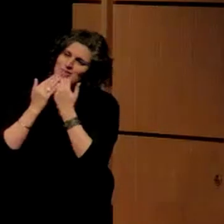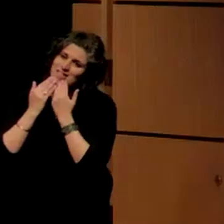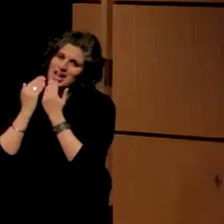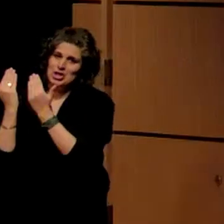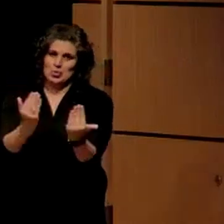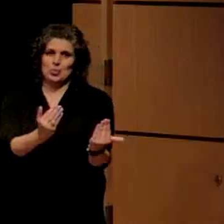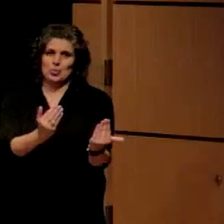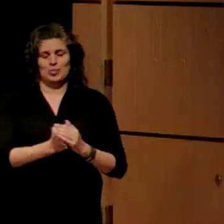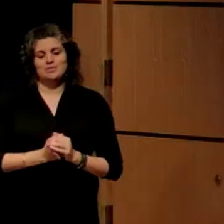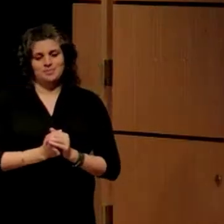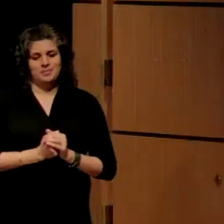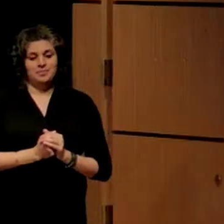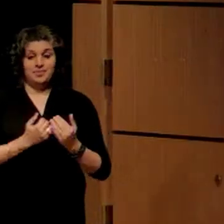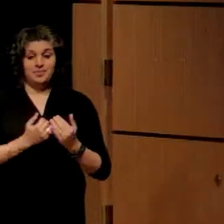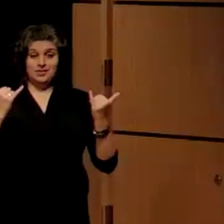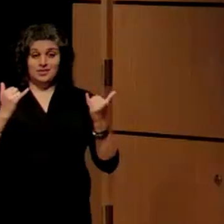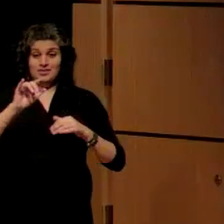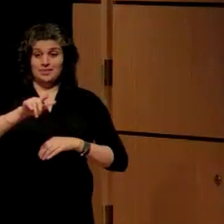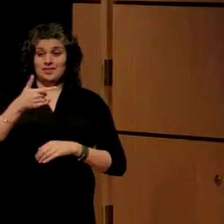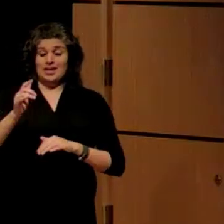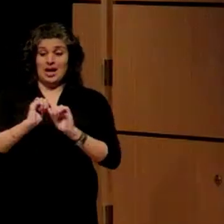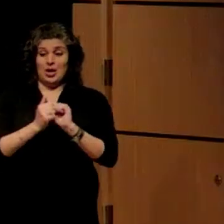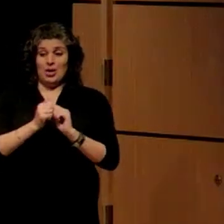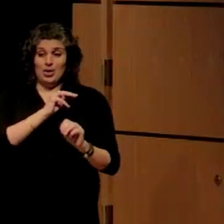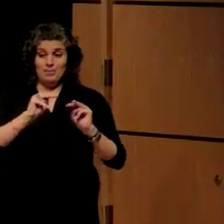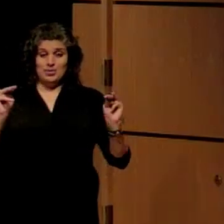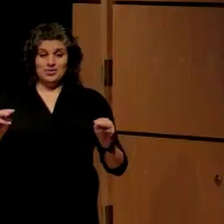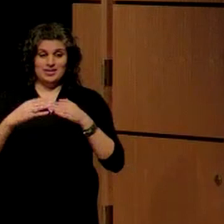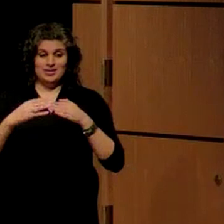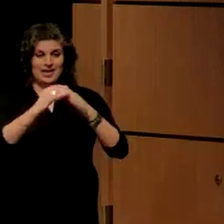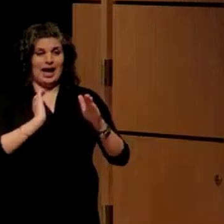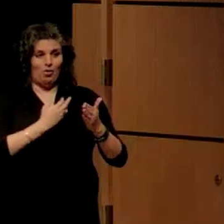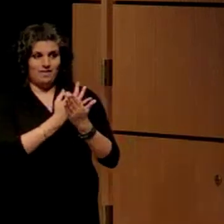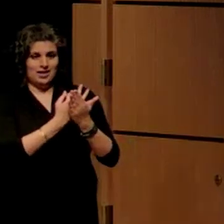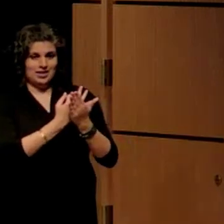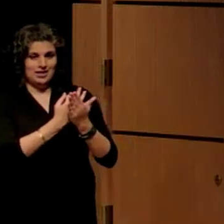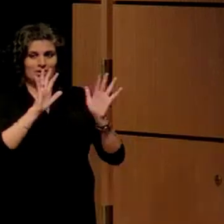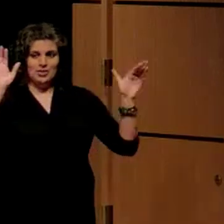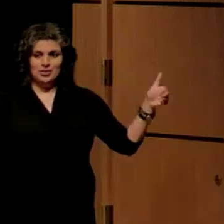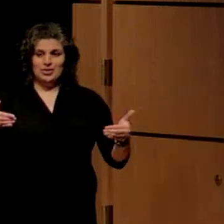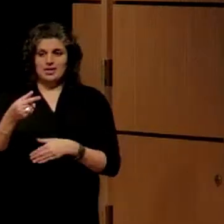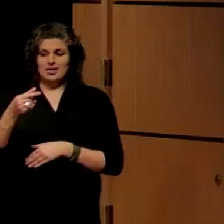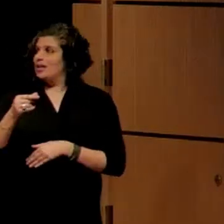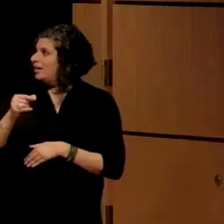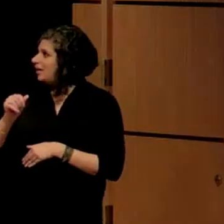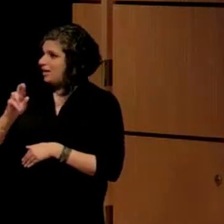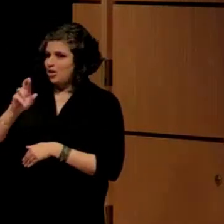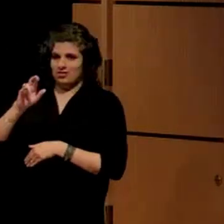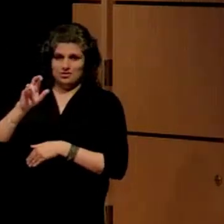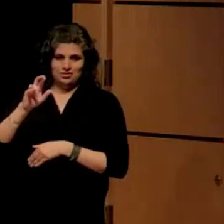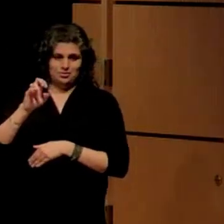you. And now we'll hear how the museum is stewarding our finances. Welcome Gareth Nevitt,